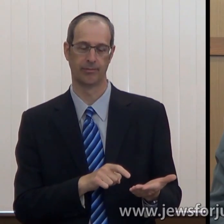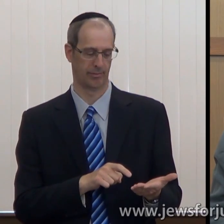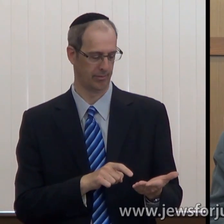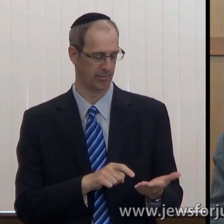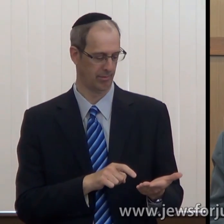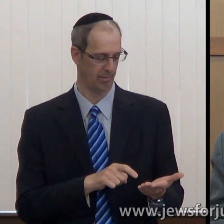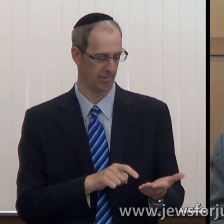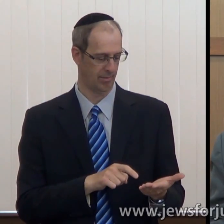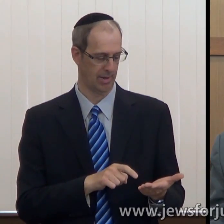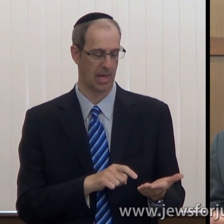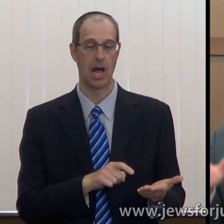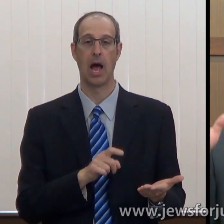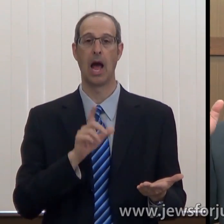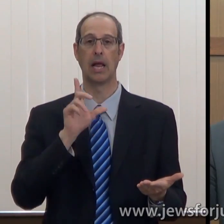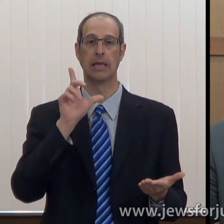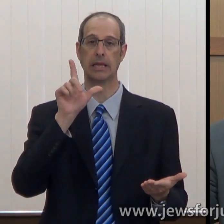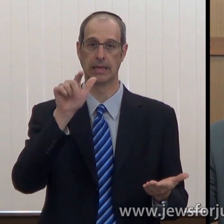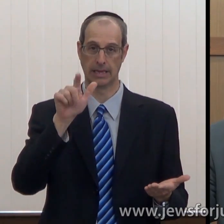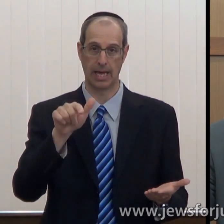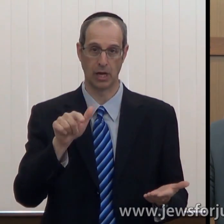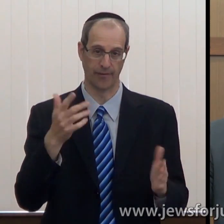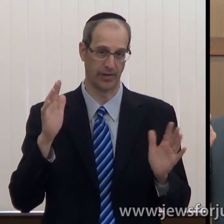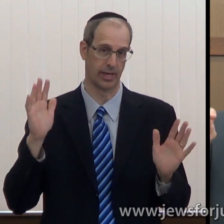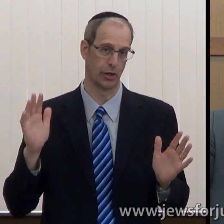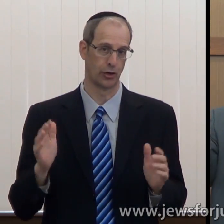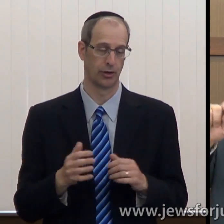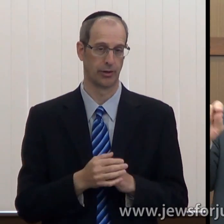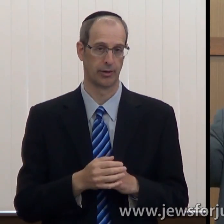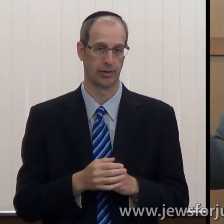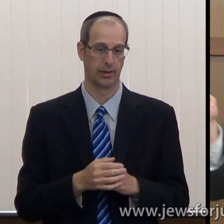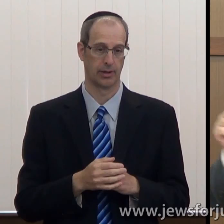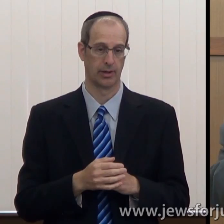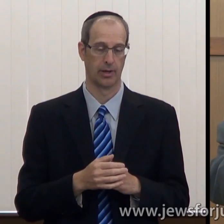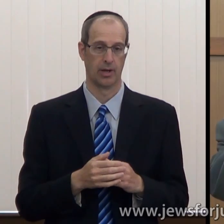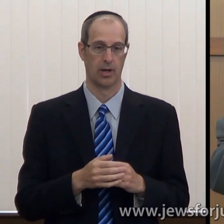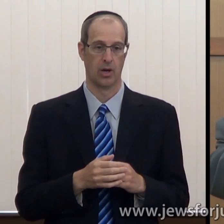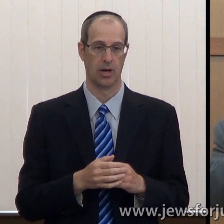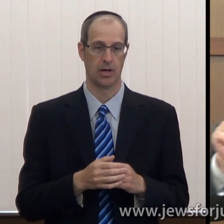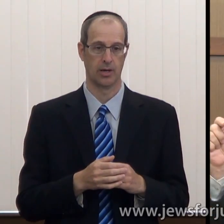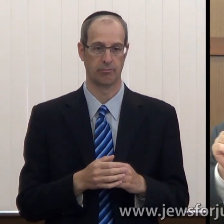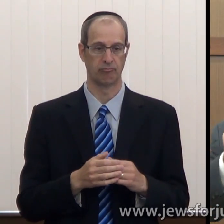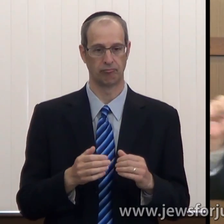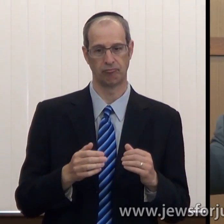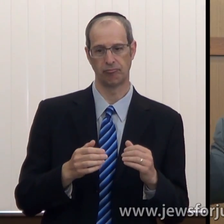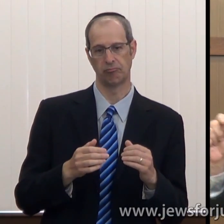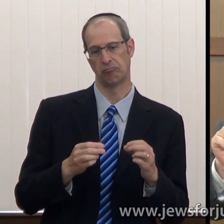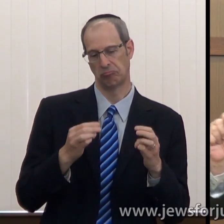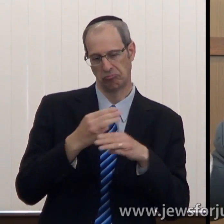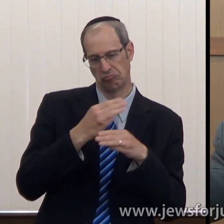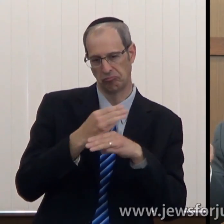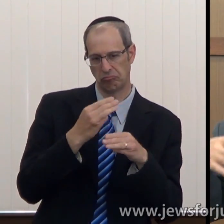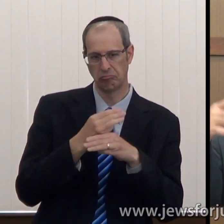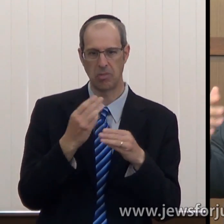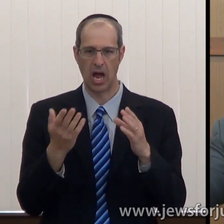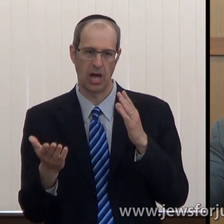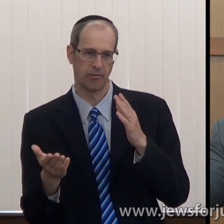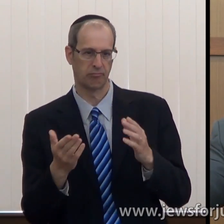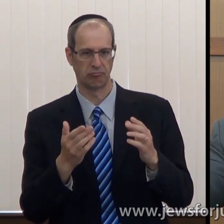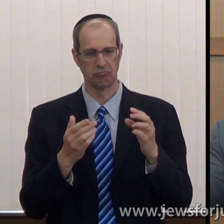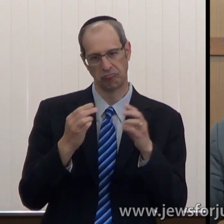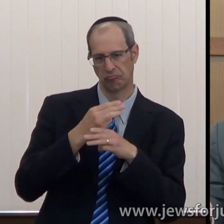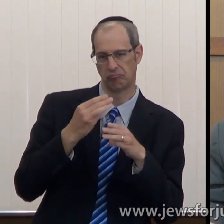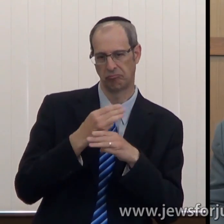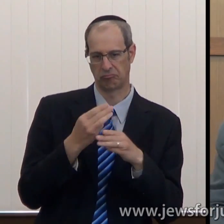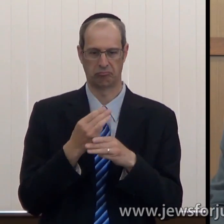And after he answered all the questions, he had to score his results. He had to figure out how he